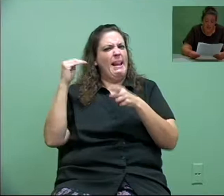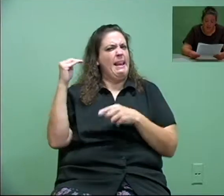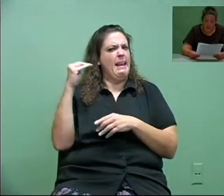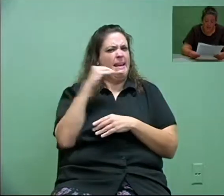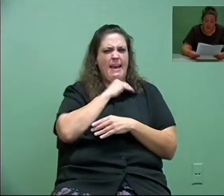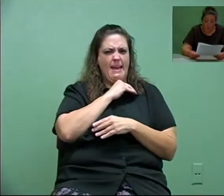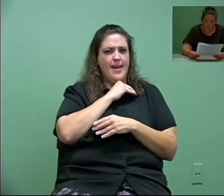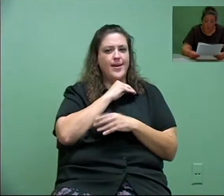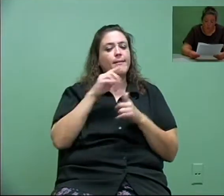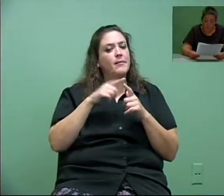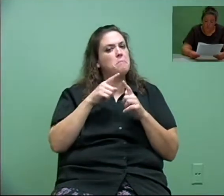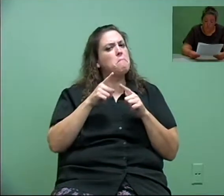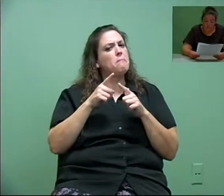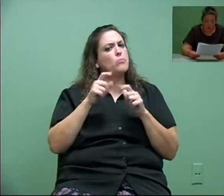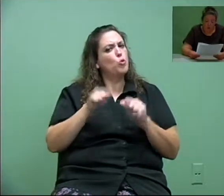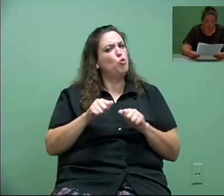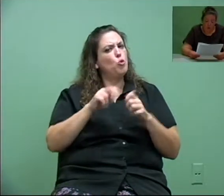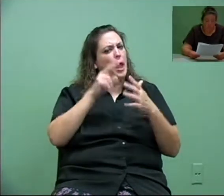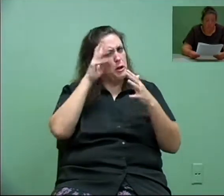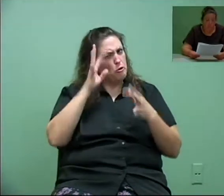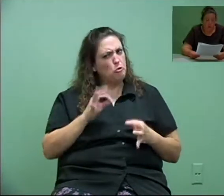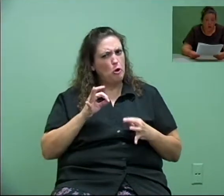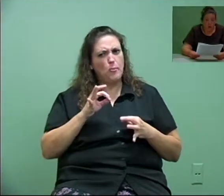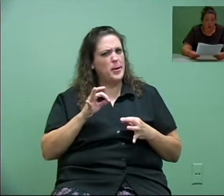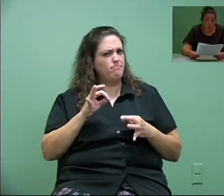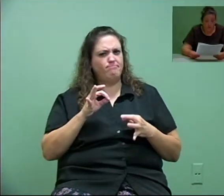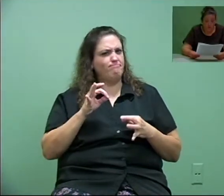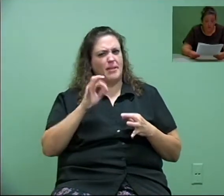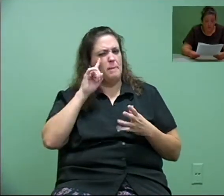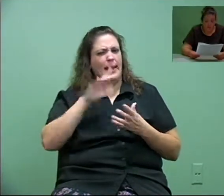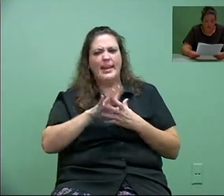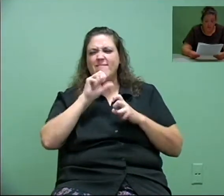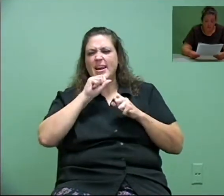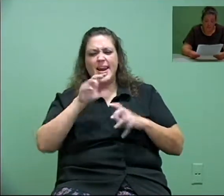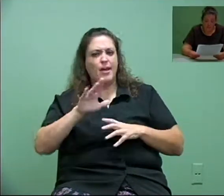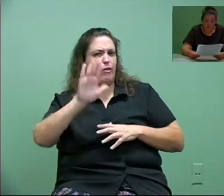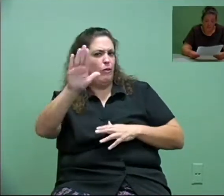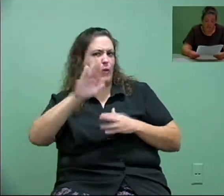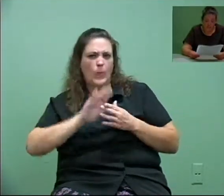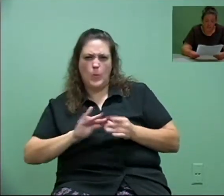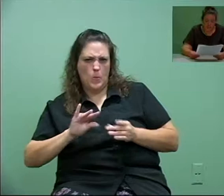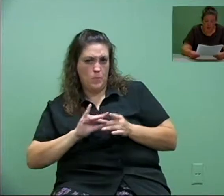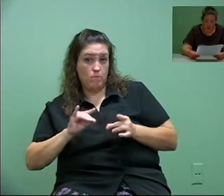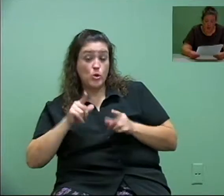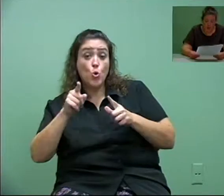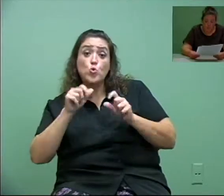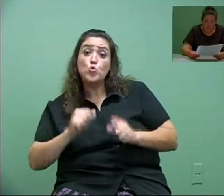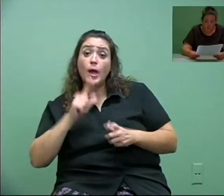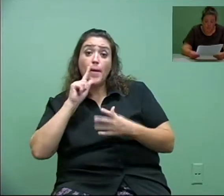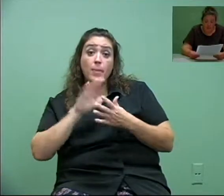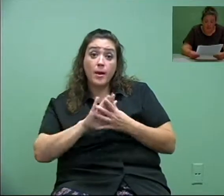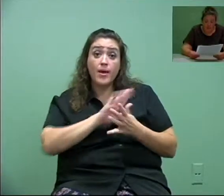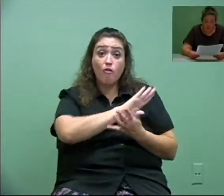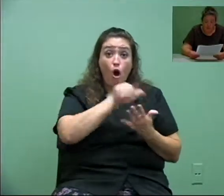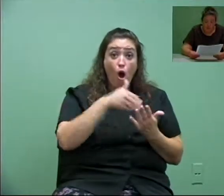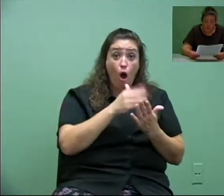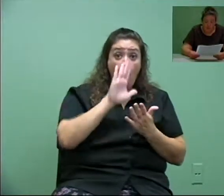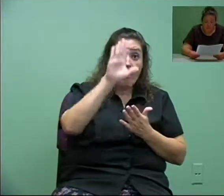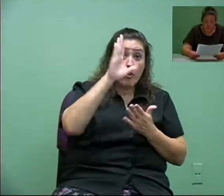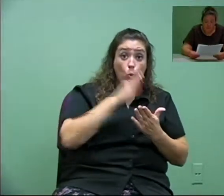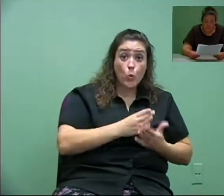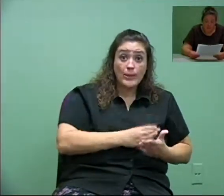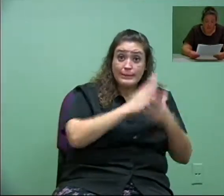said. In other words, you may believe all, part, or none of a witness's testimony. You may believe